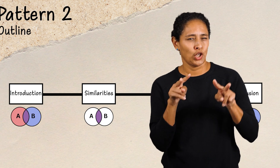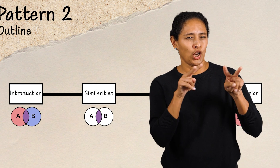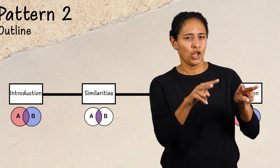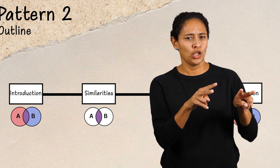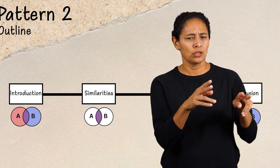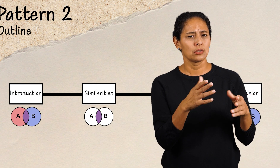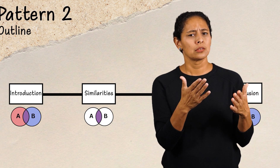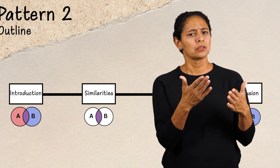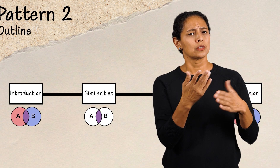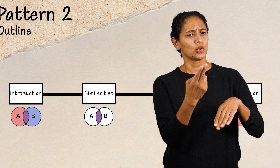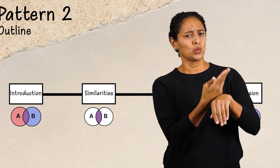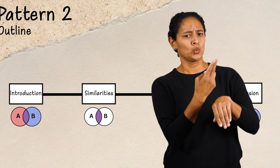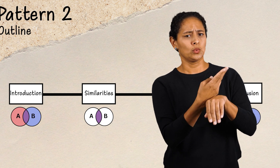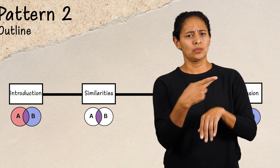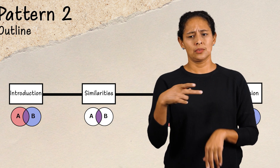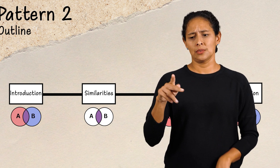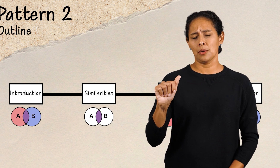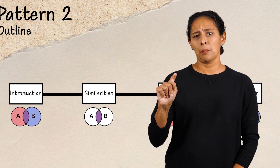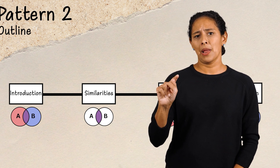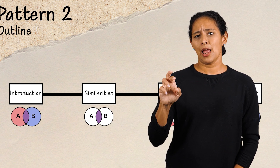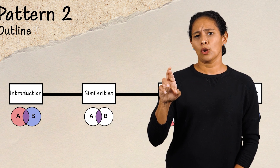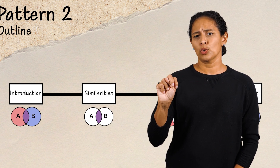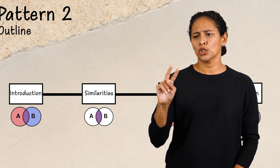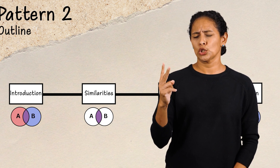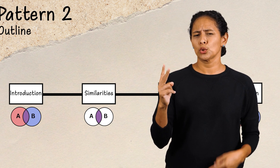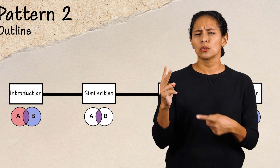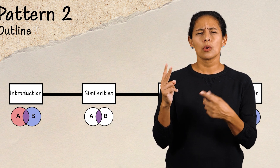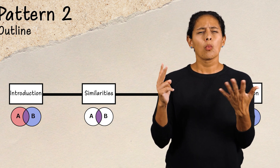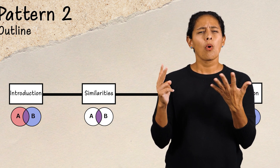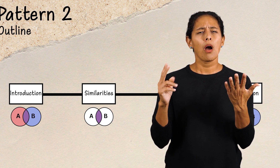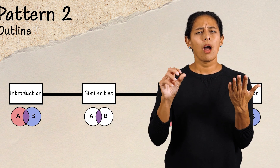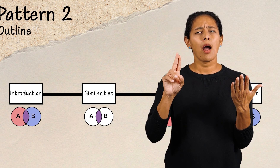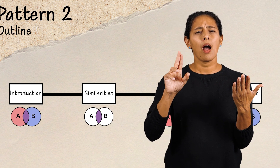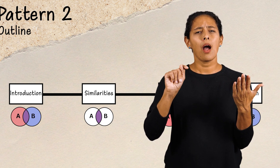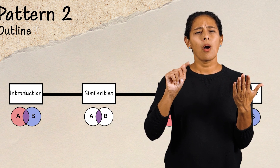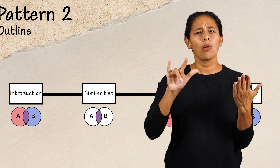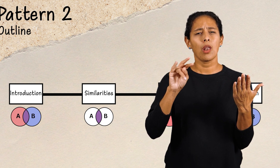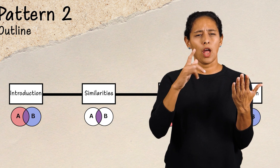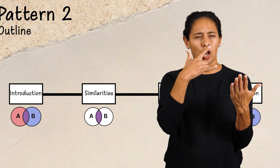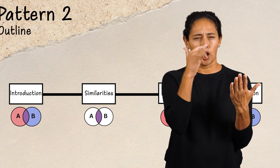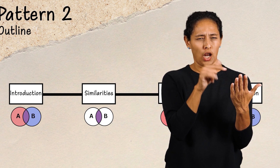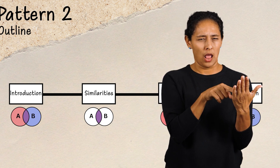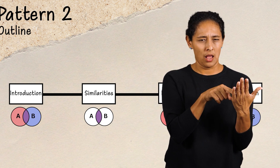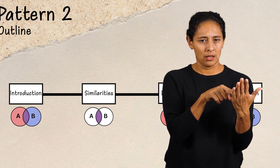Now let's take a look at what using our pattern 2 would make the outline look like.